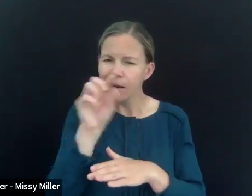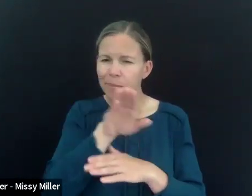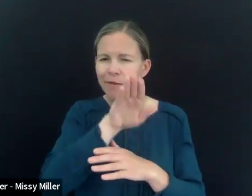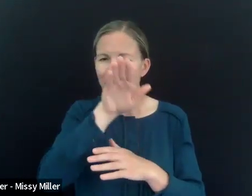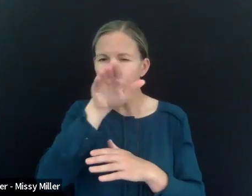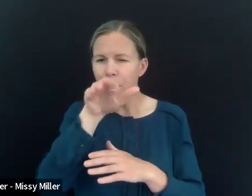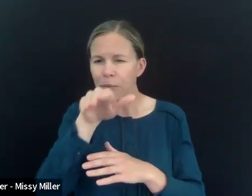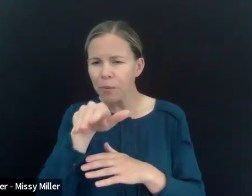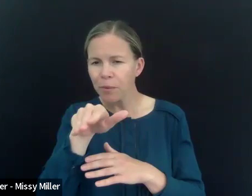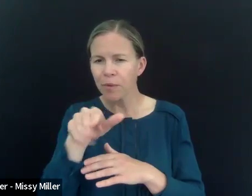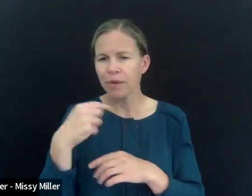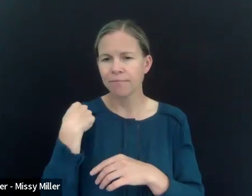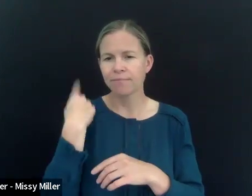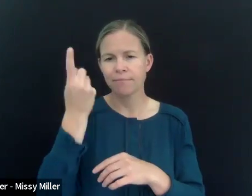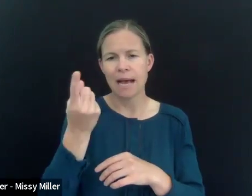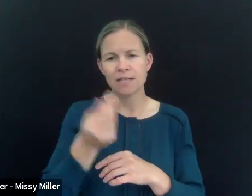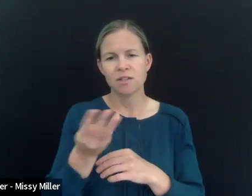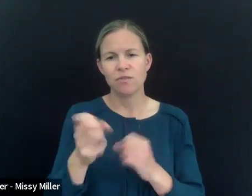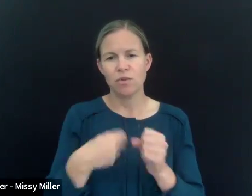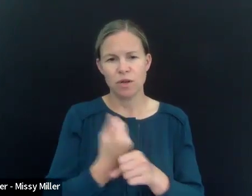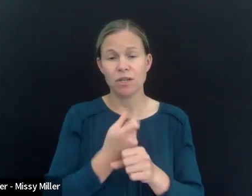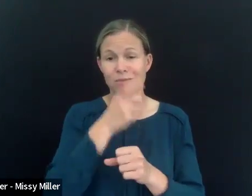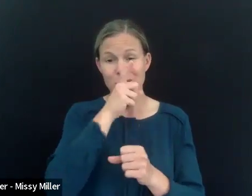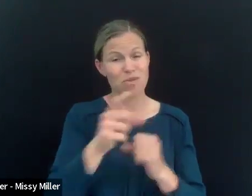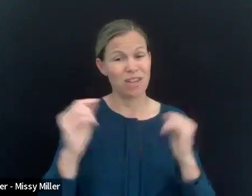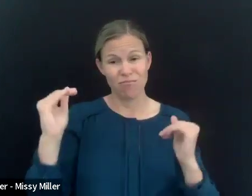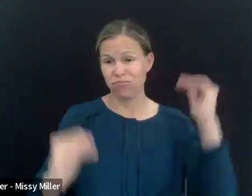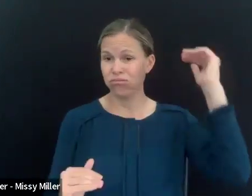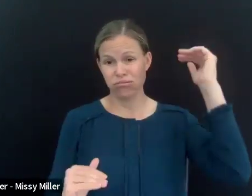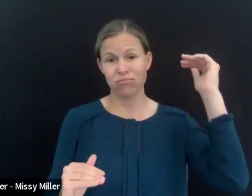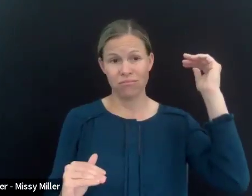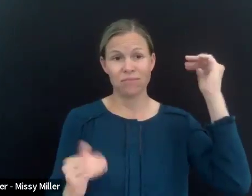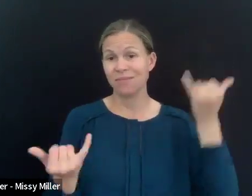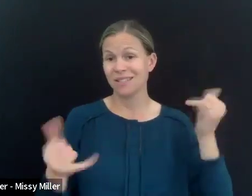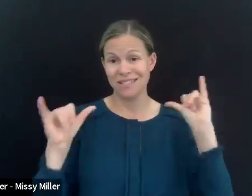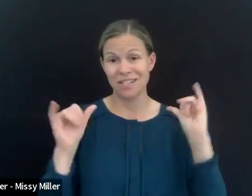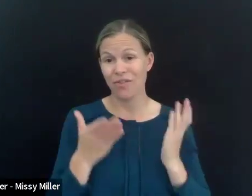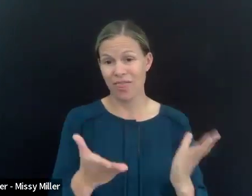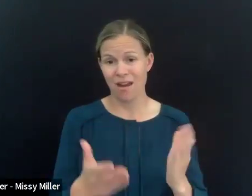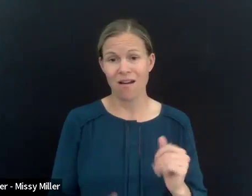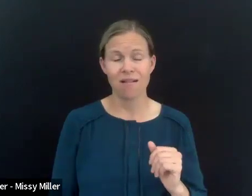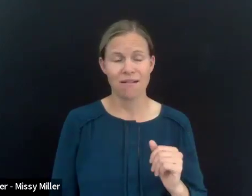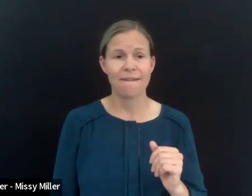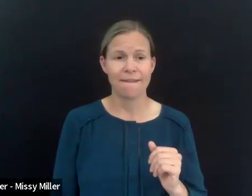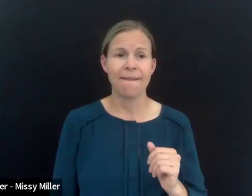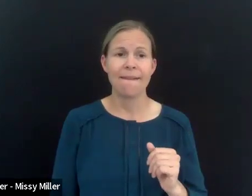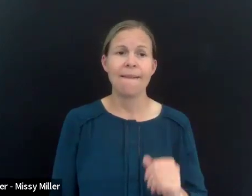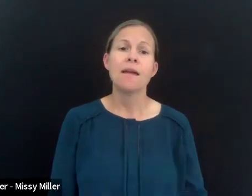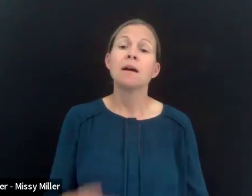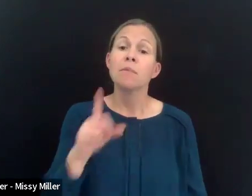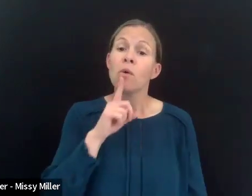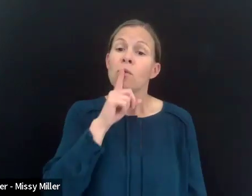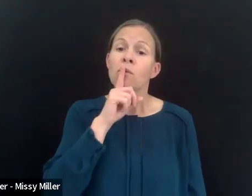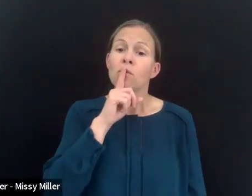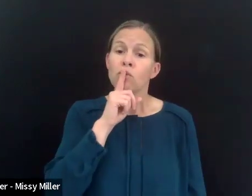years, but nevertheless, the disparity still persists. But what I really more so want to uplift is the fact